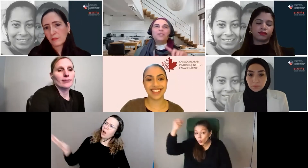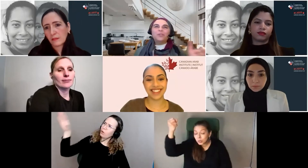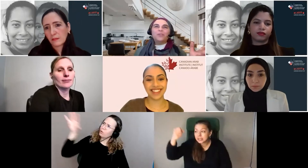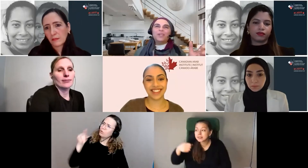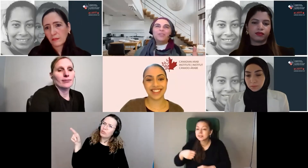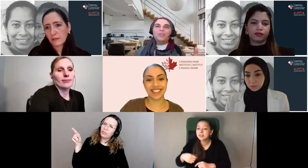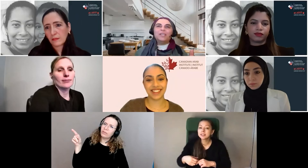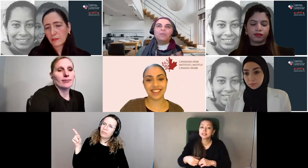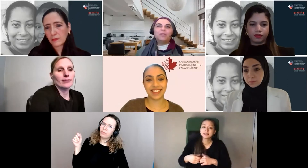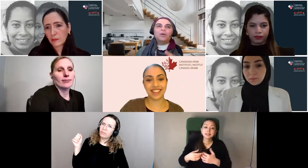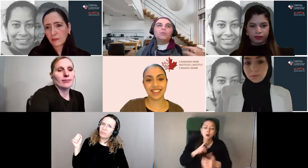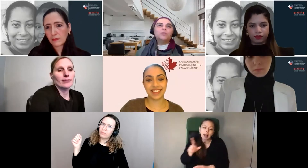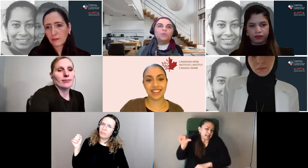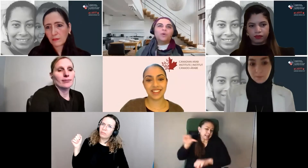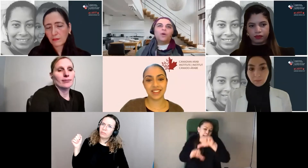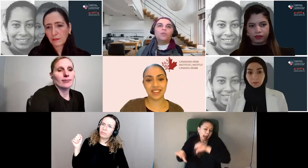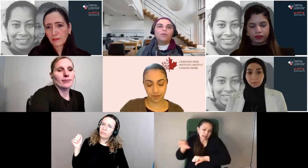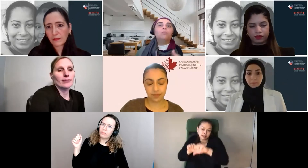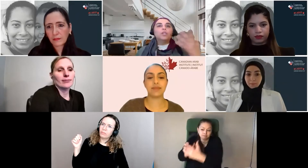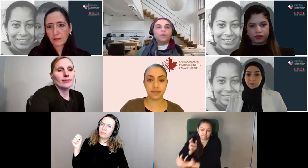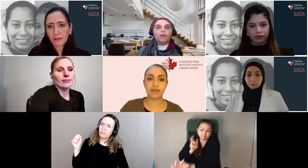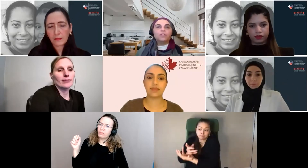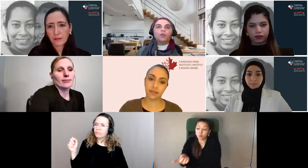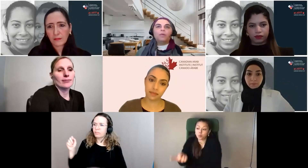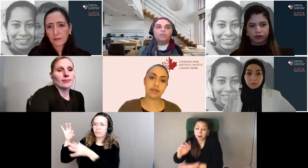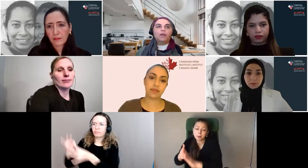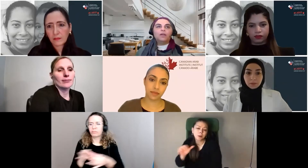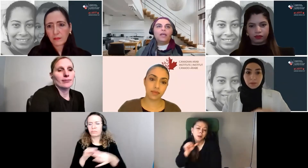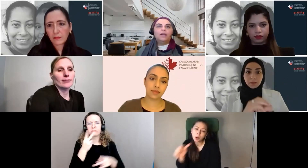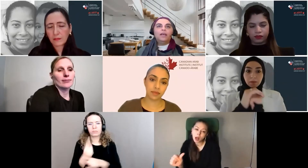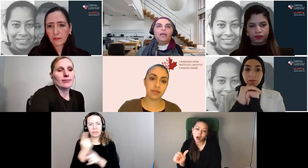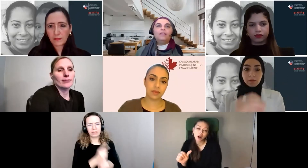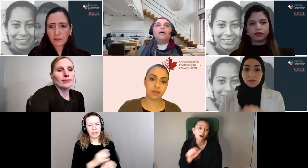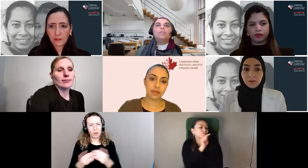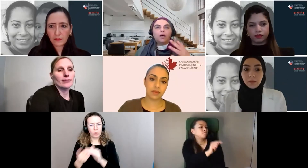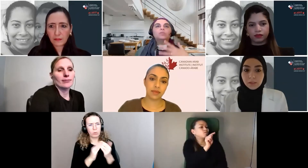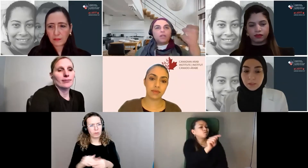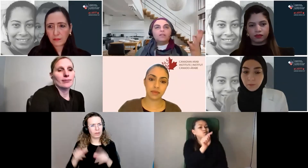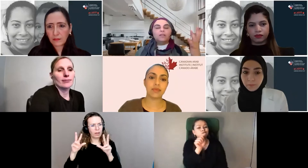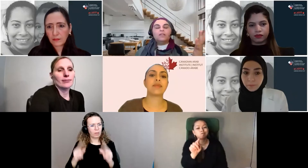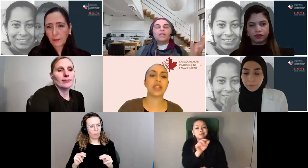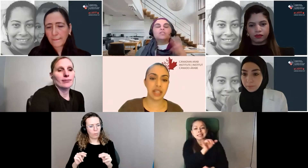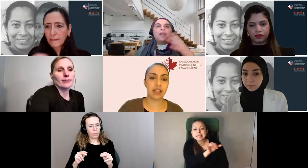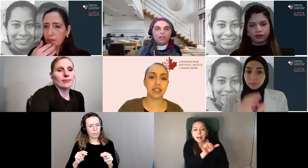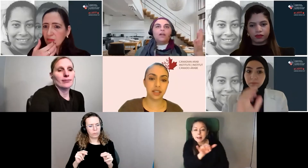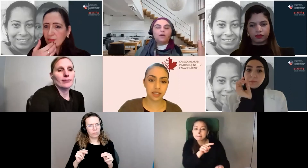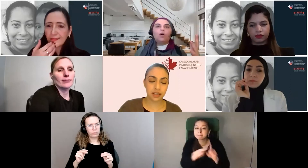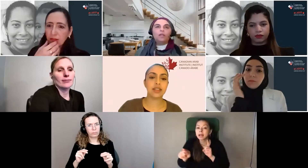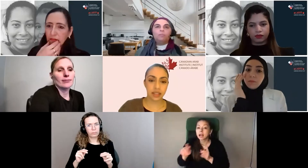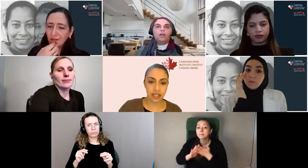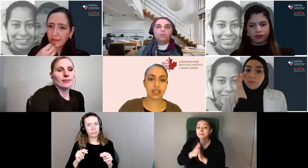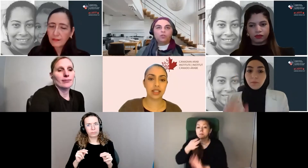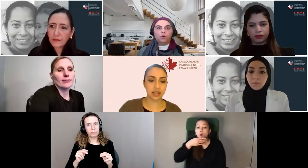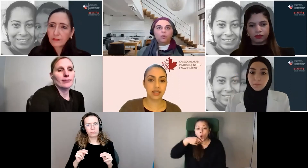relevant only to one community, but the older you grow, the more you regress to your mother tongue, and that becomes in sense of healthcare and